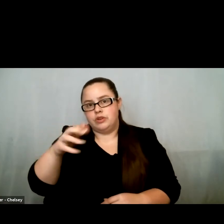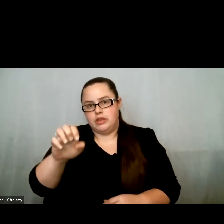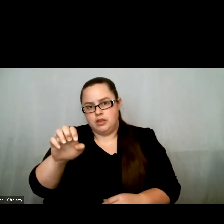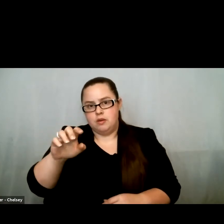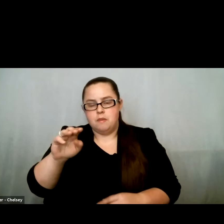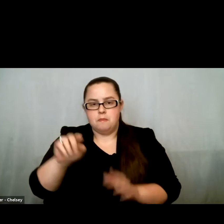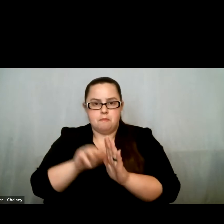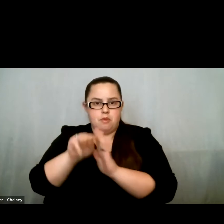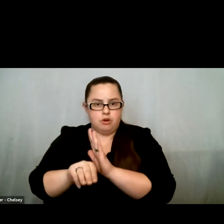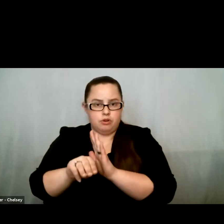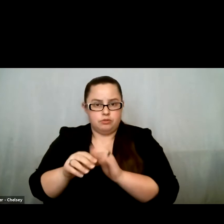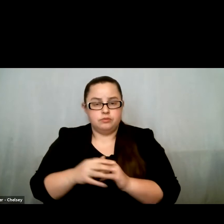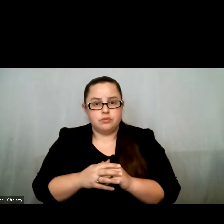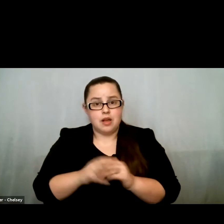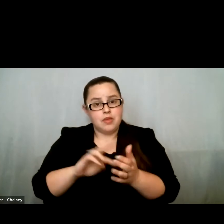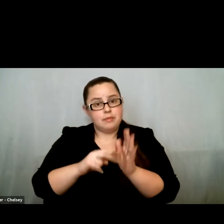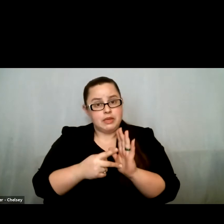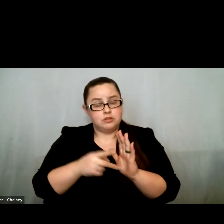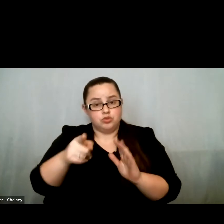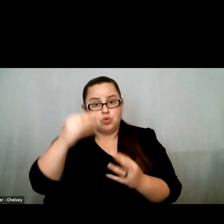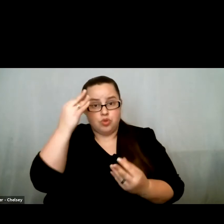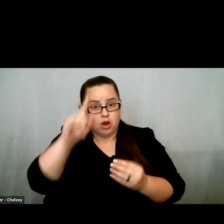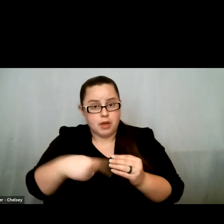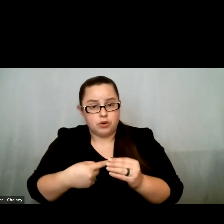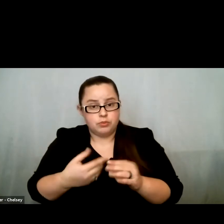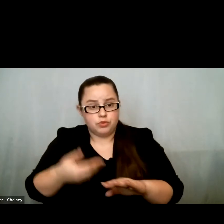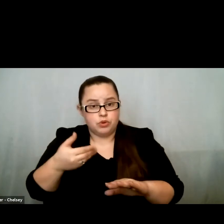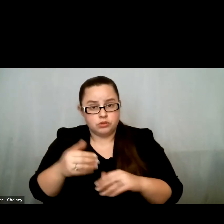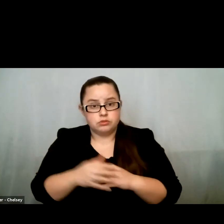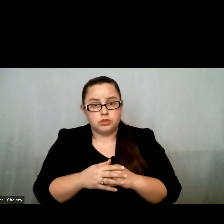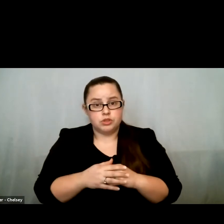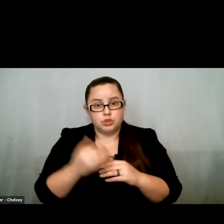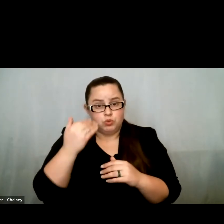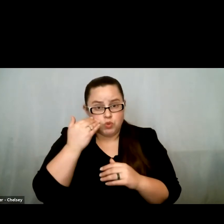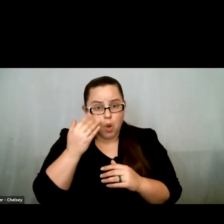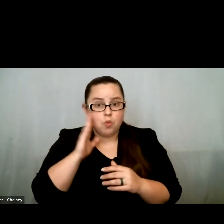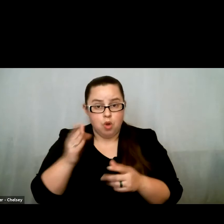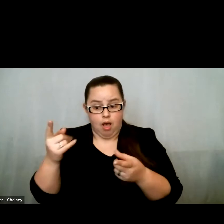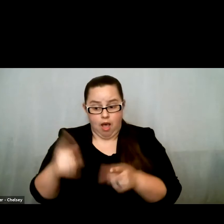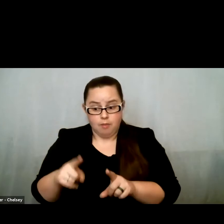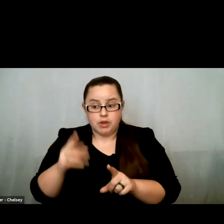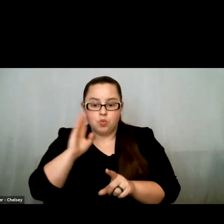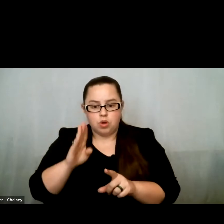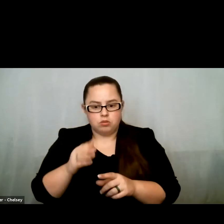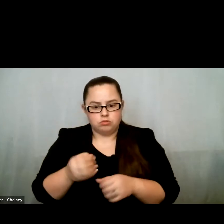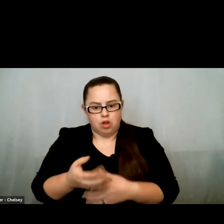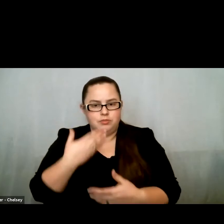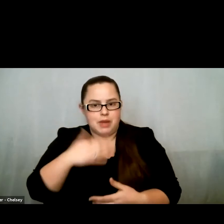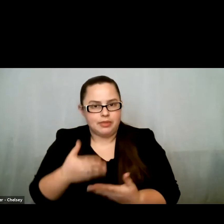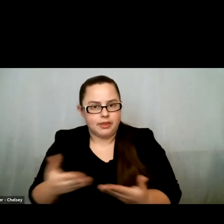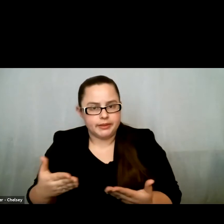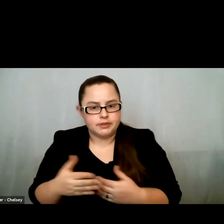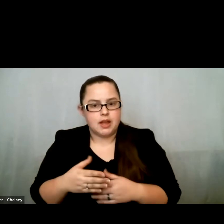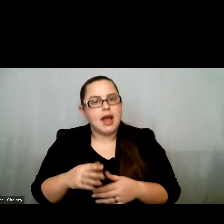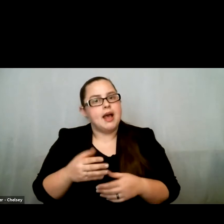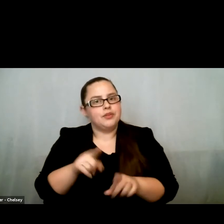First-degree murder means you have a malice aforethought. You know what's going to happen. It's going to produce a bad result. And there's planning.